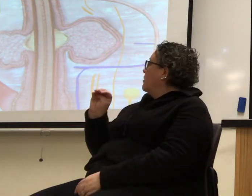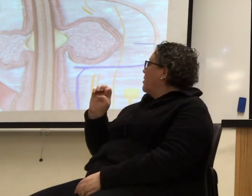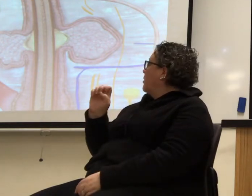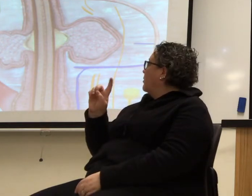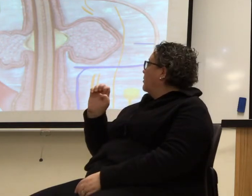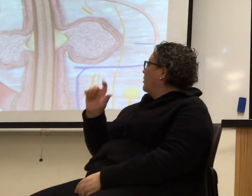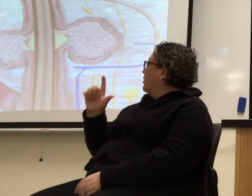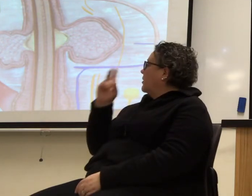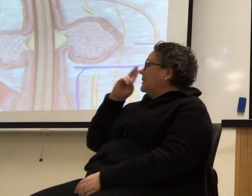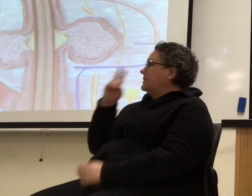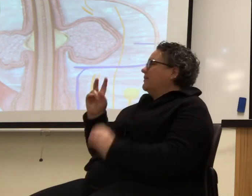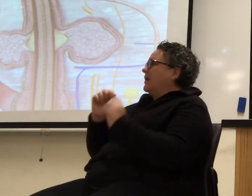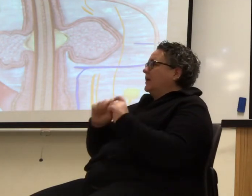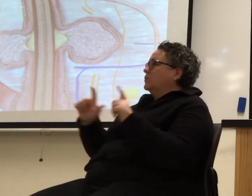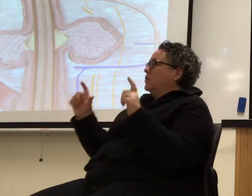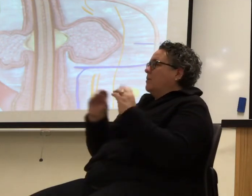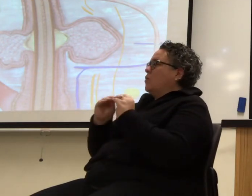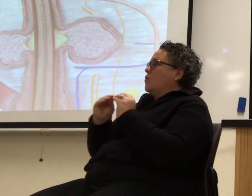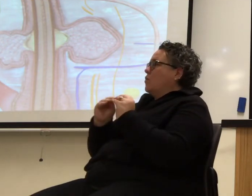See if I can zoom in a little more.